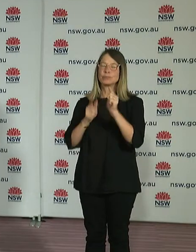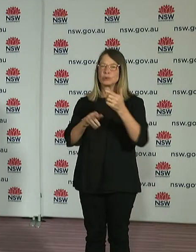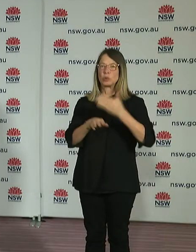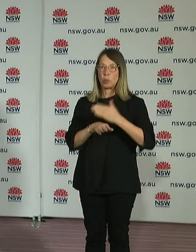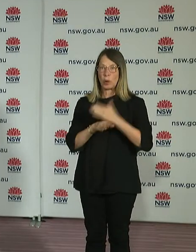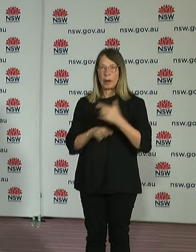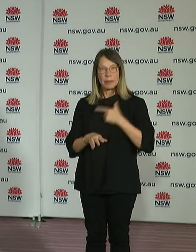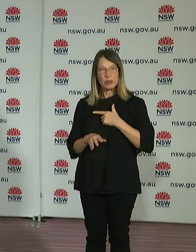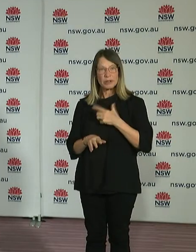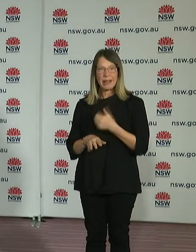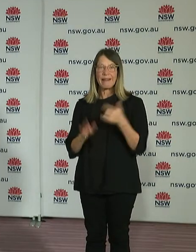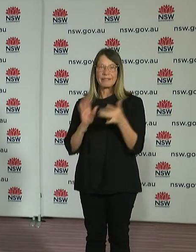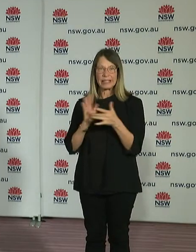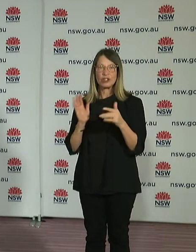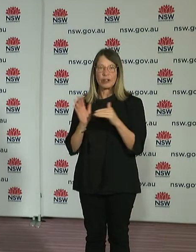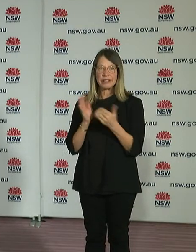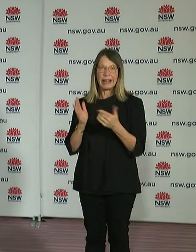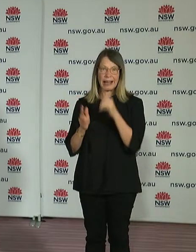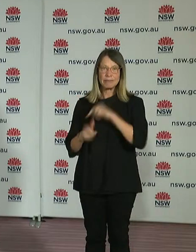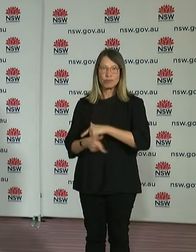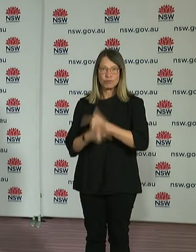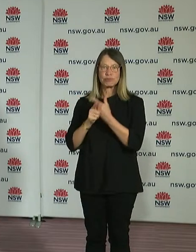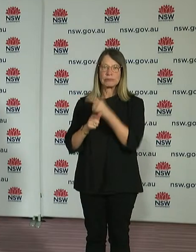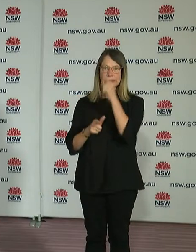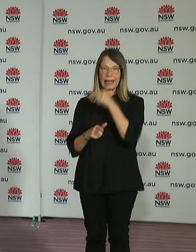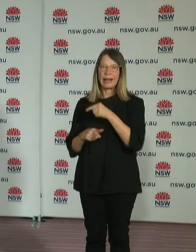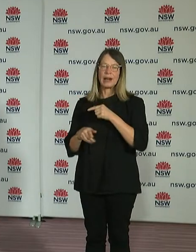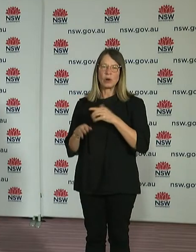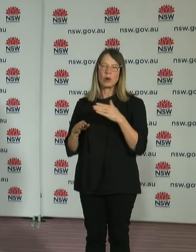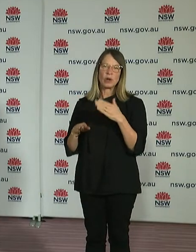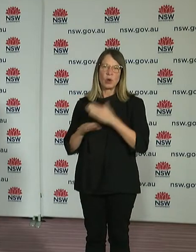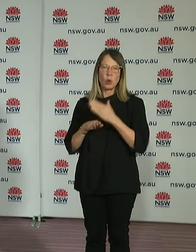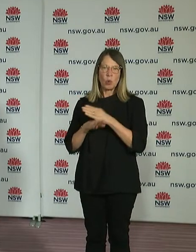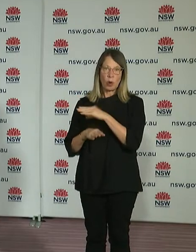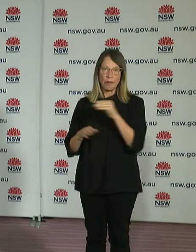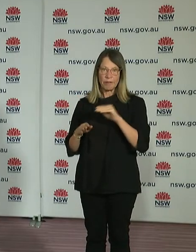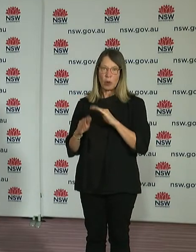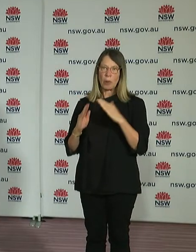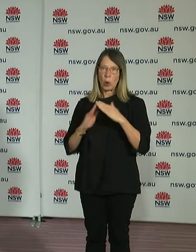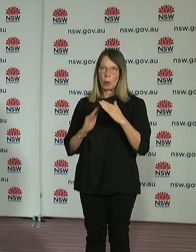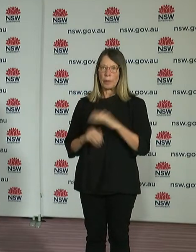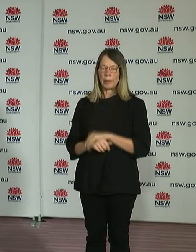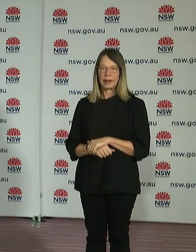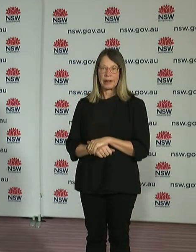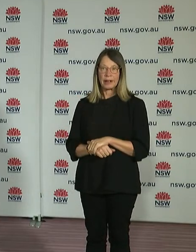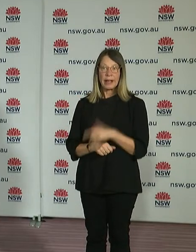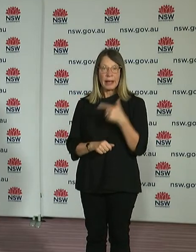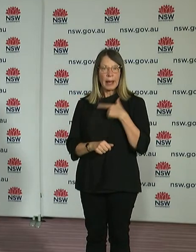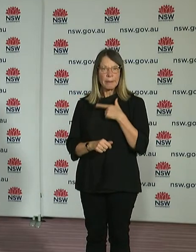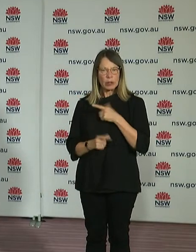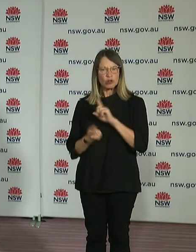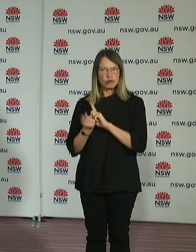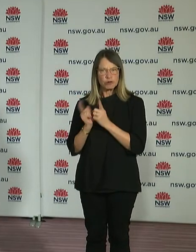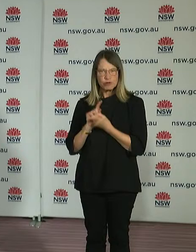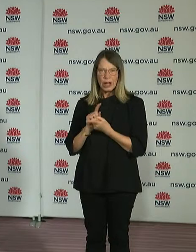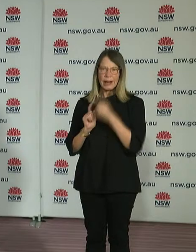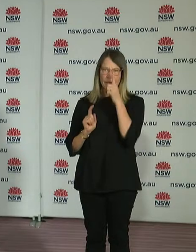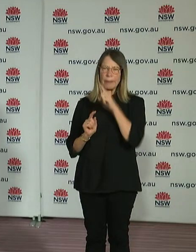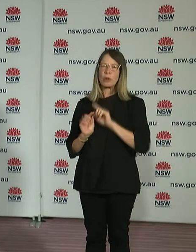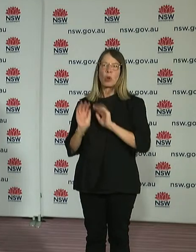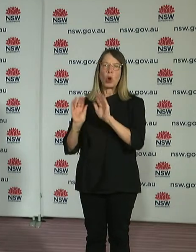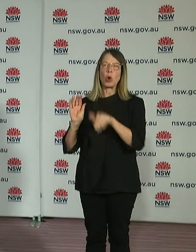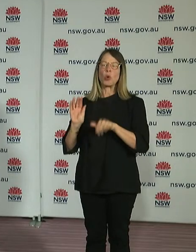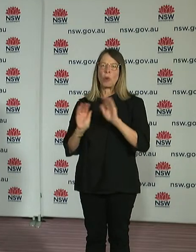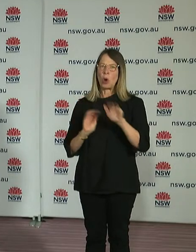home technologies. Some of these changes have really seen flu, influenza plummeting and many other